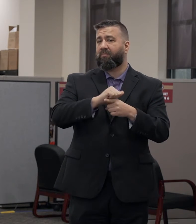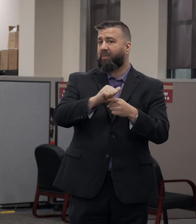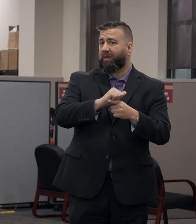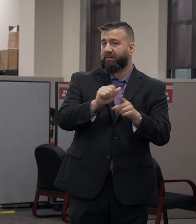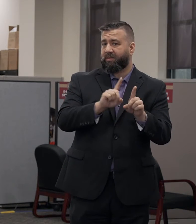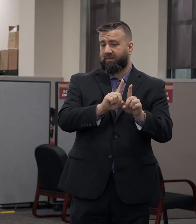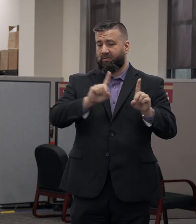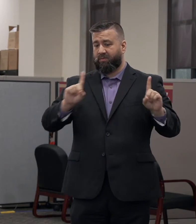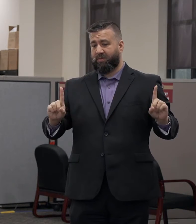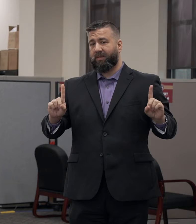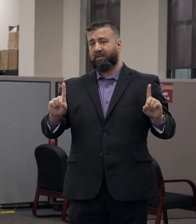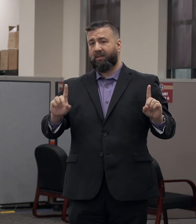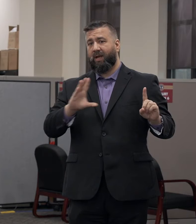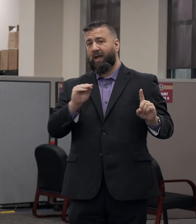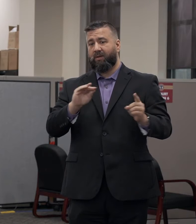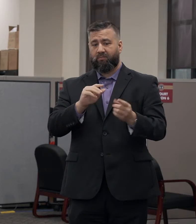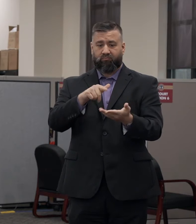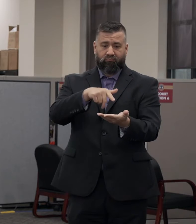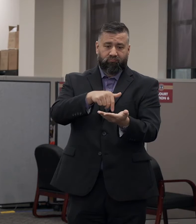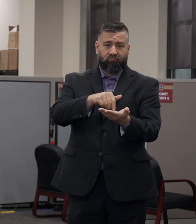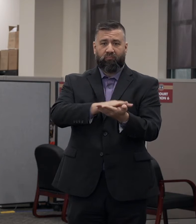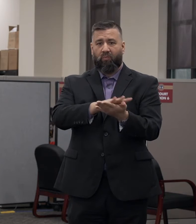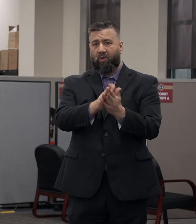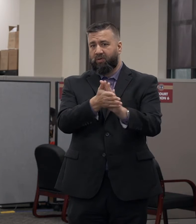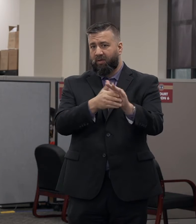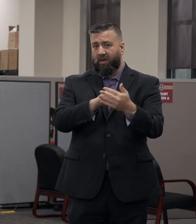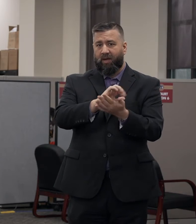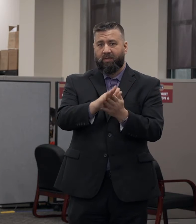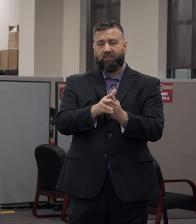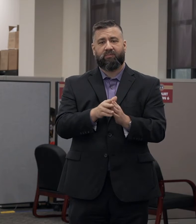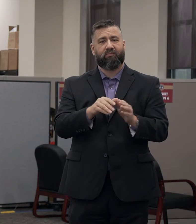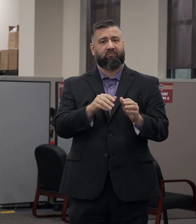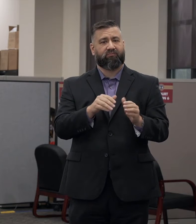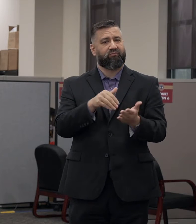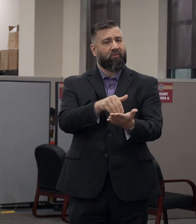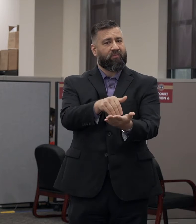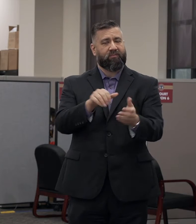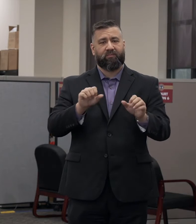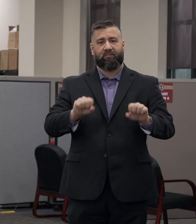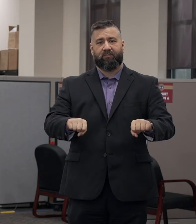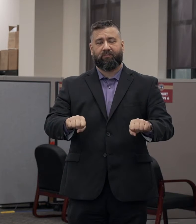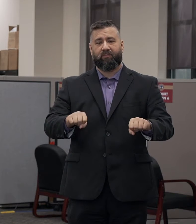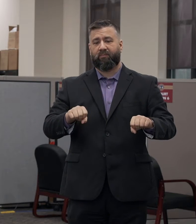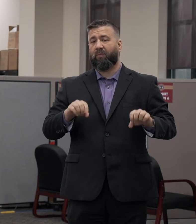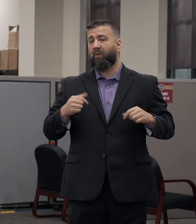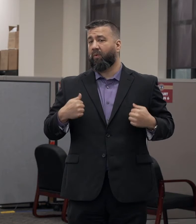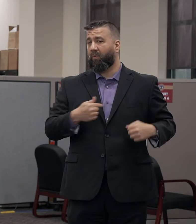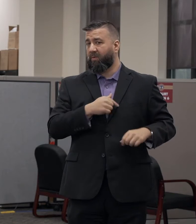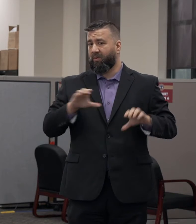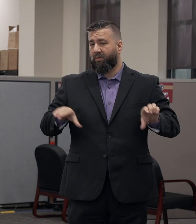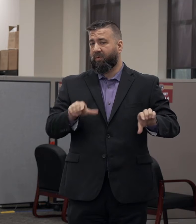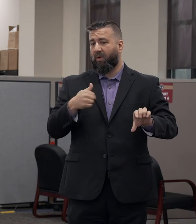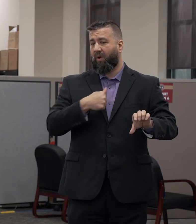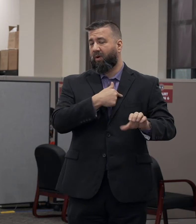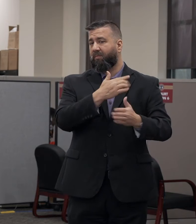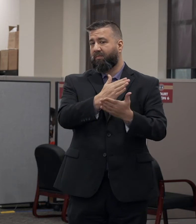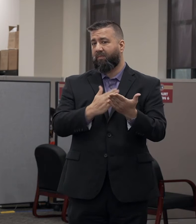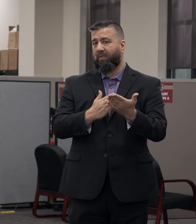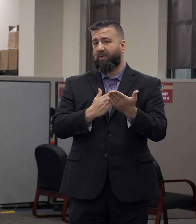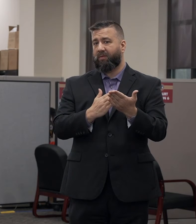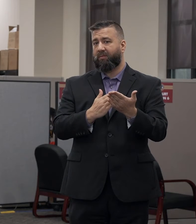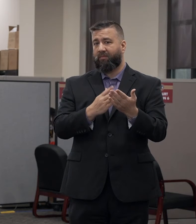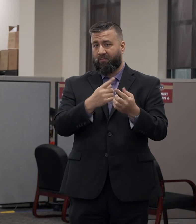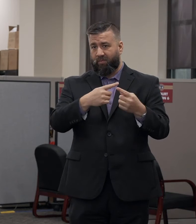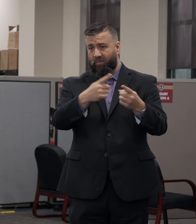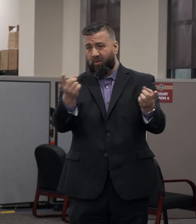social distancing, and washing your hands as often as possible. We'll do our part to make coming to this court